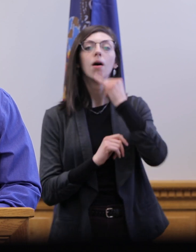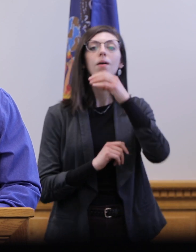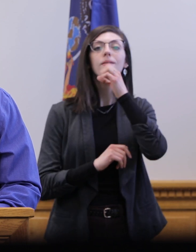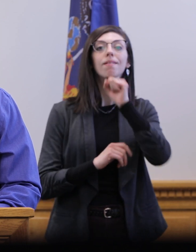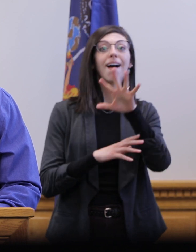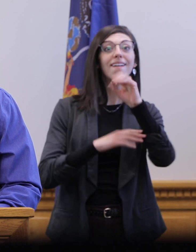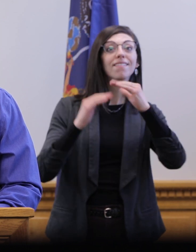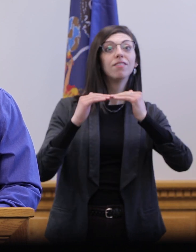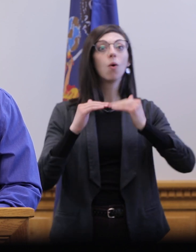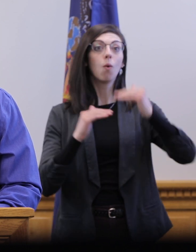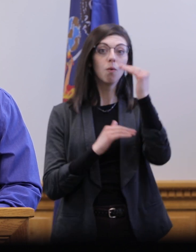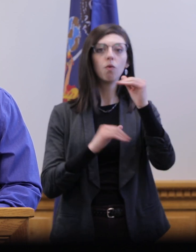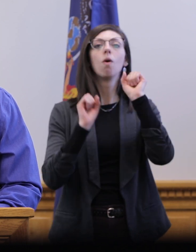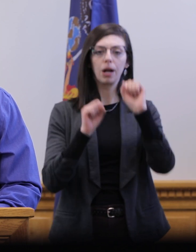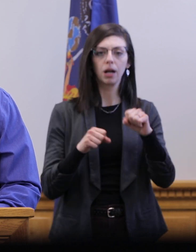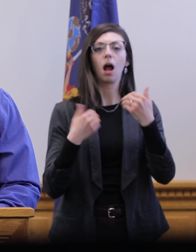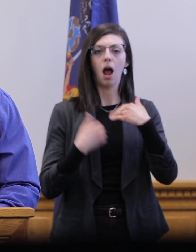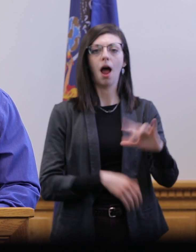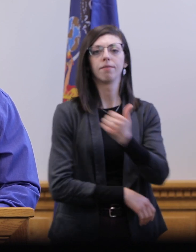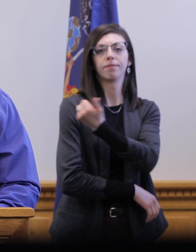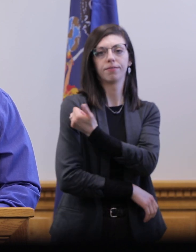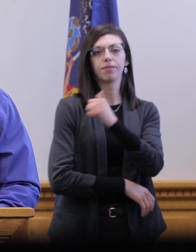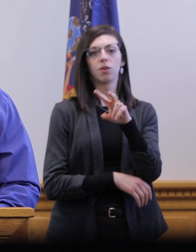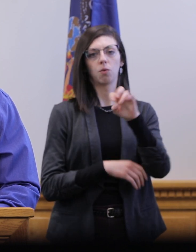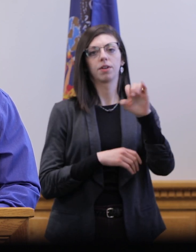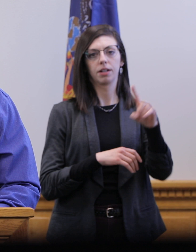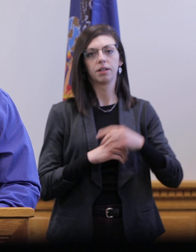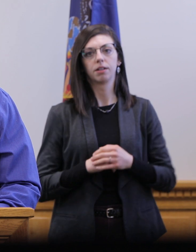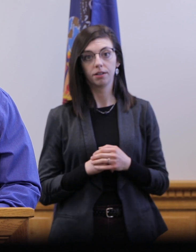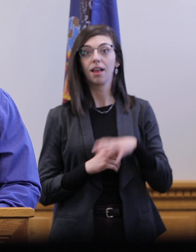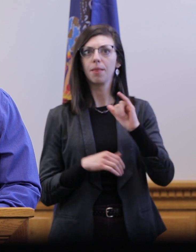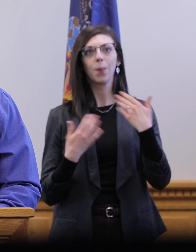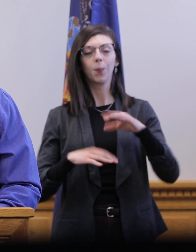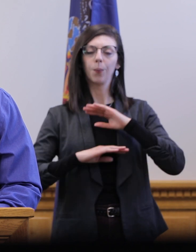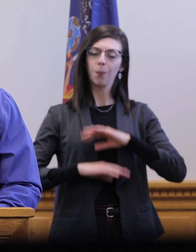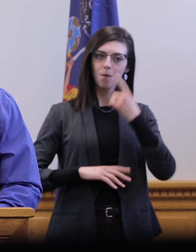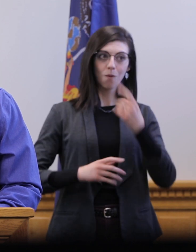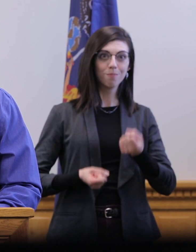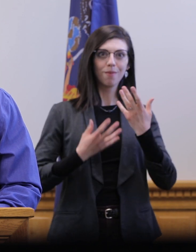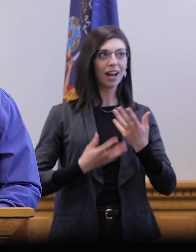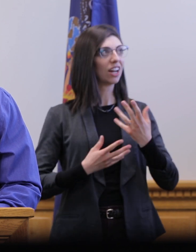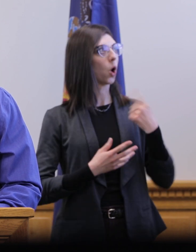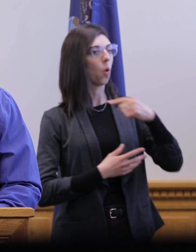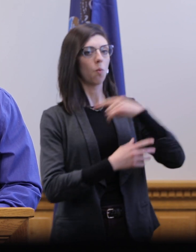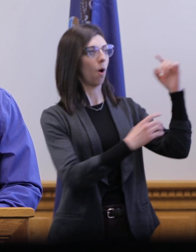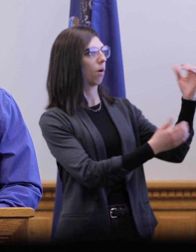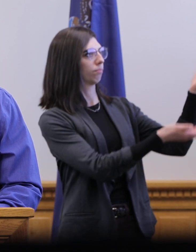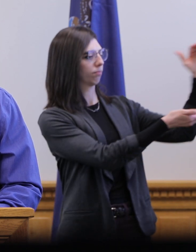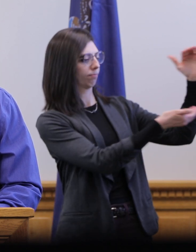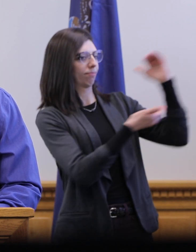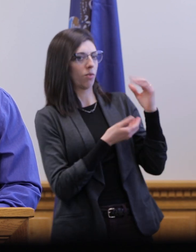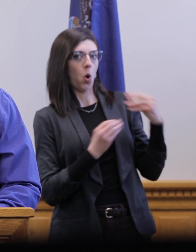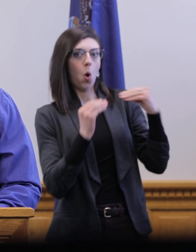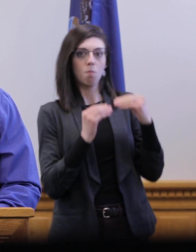older can receive the COVID vaccine. This is a huge relief for many of us. As more vaccine is coming into the county, our County Health